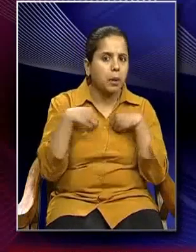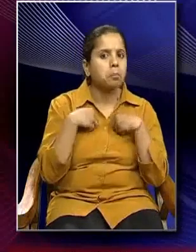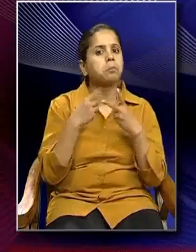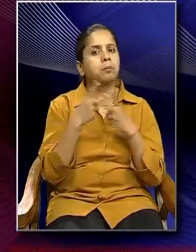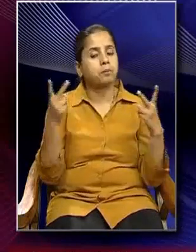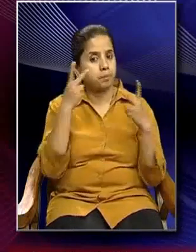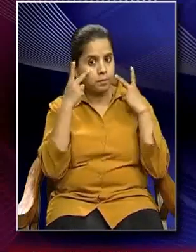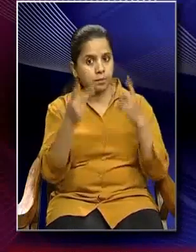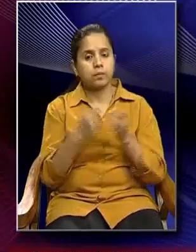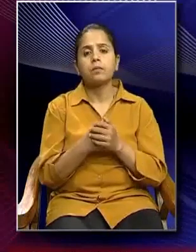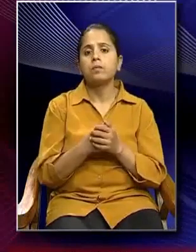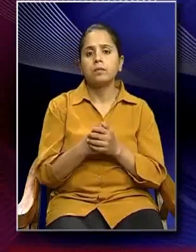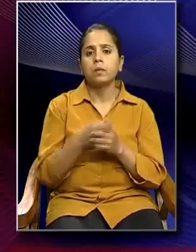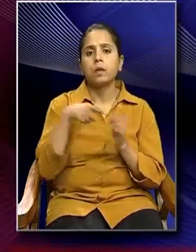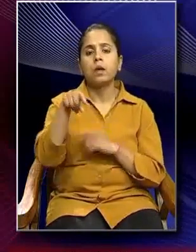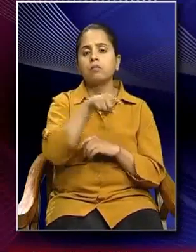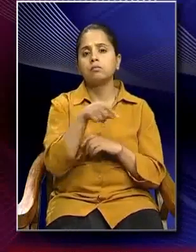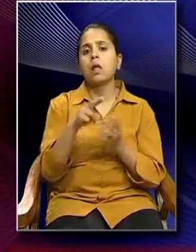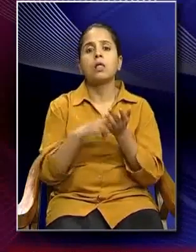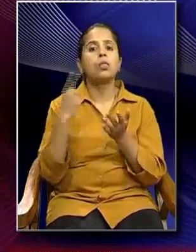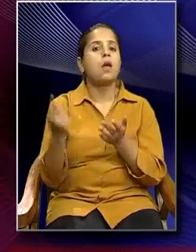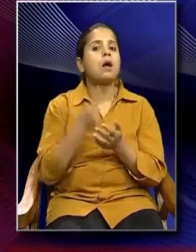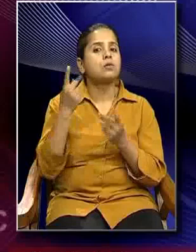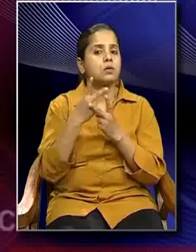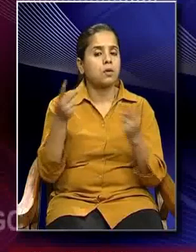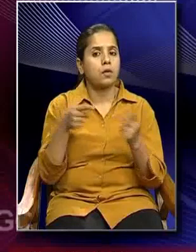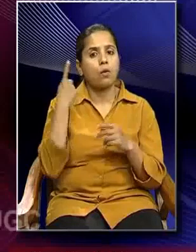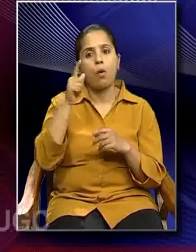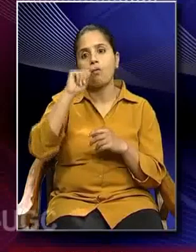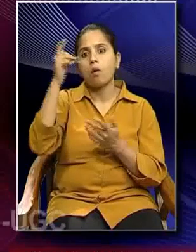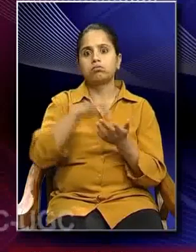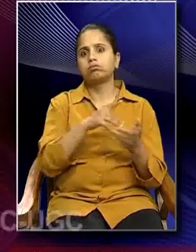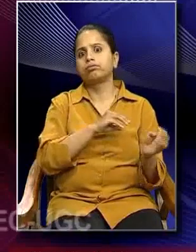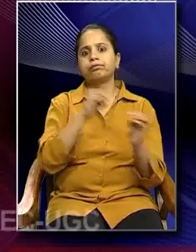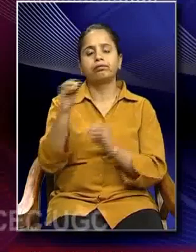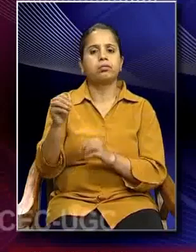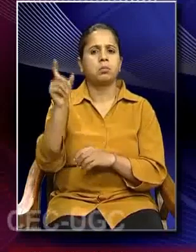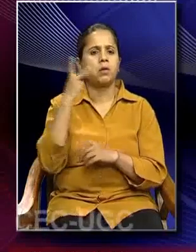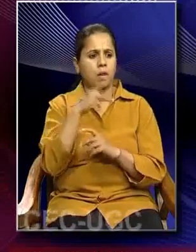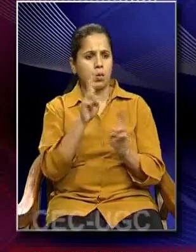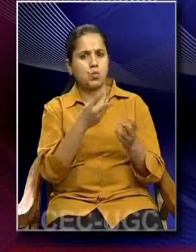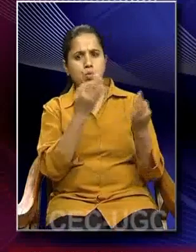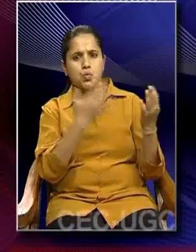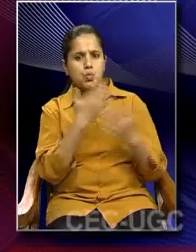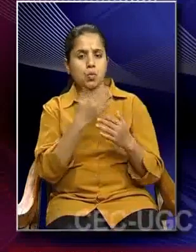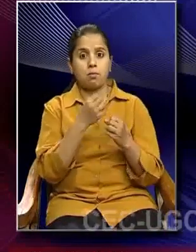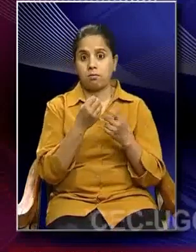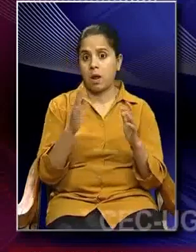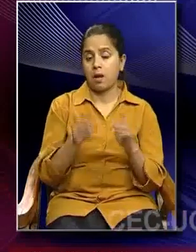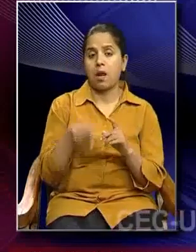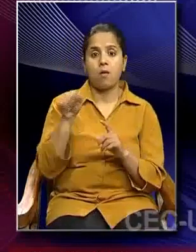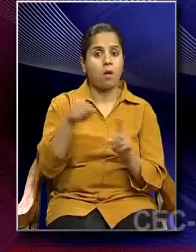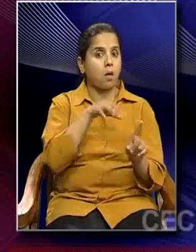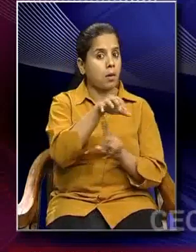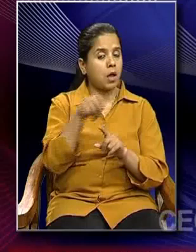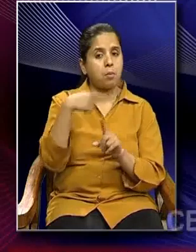as a national in the foreign land. And so therefore there are a lot of implications both on